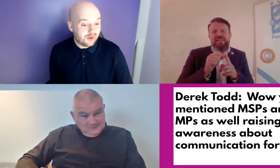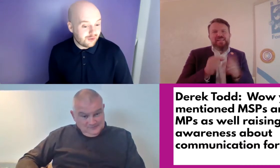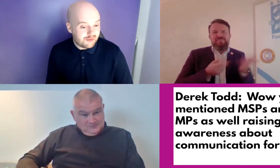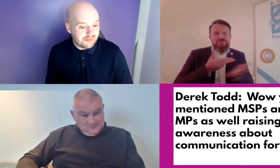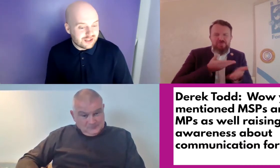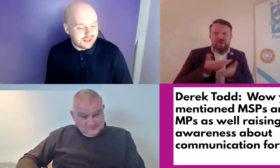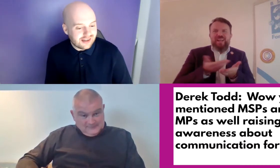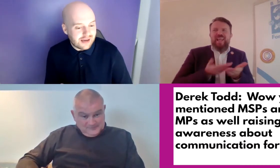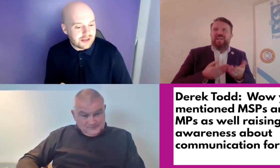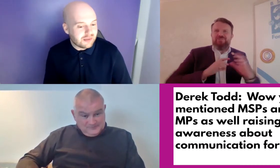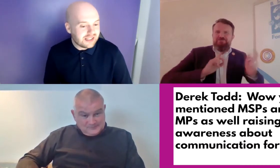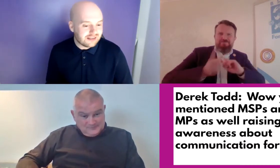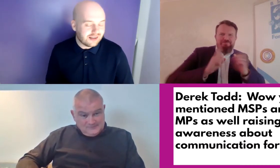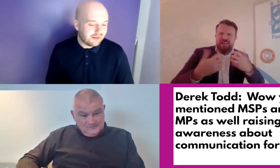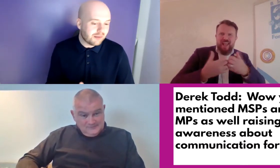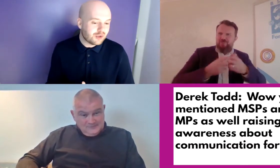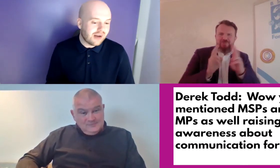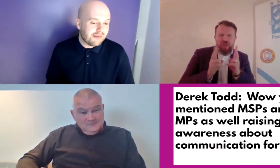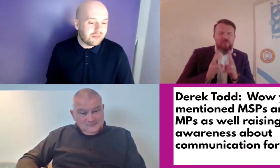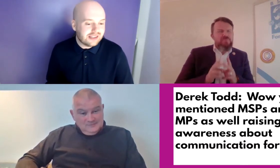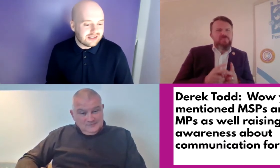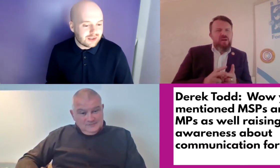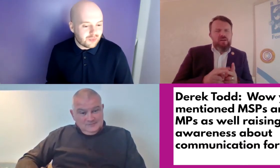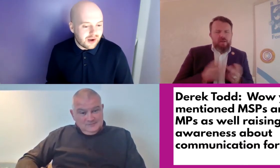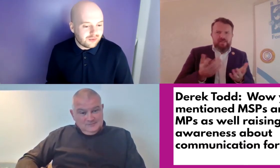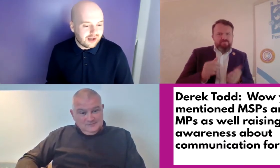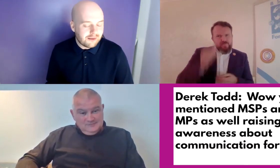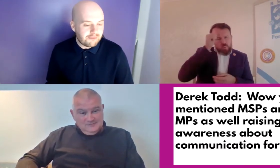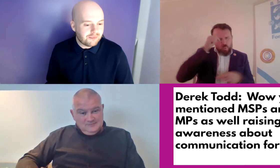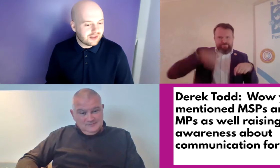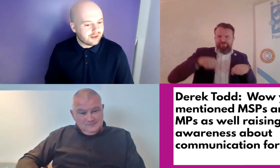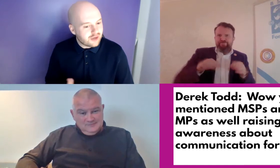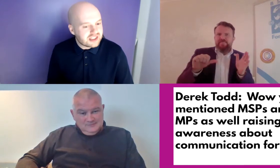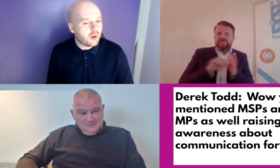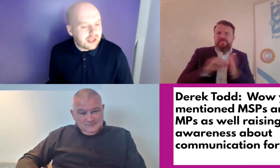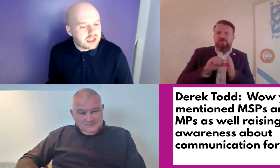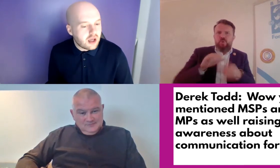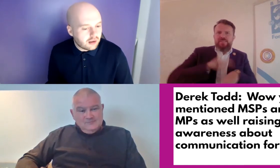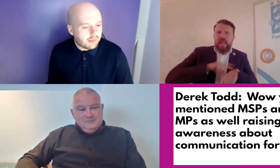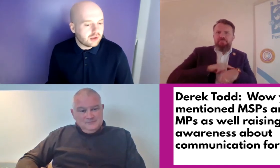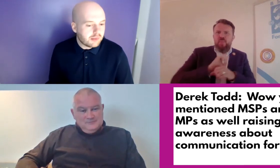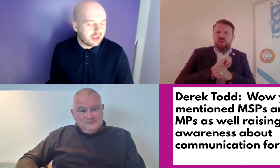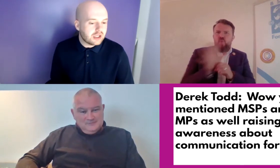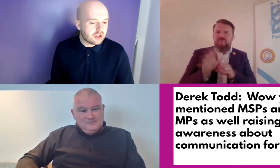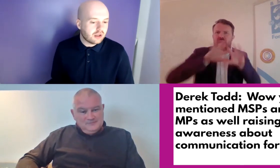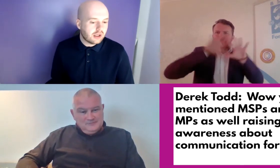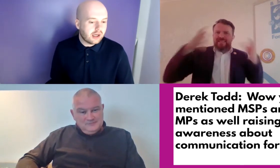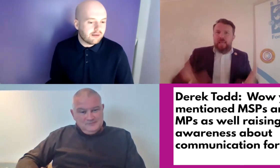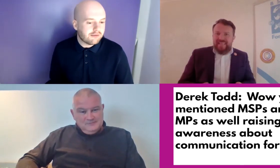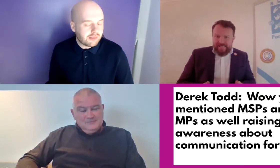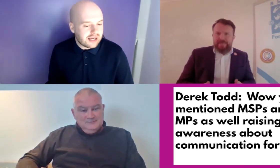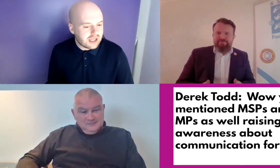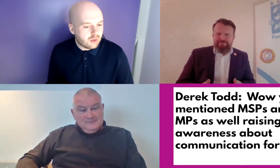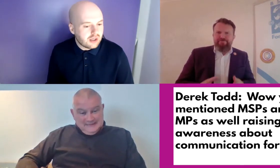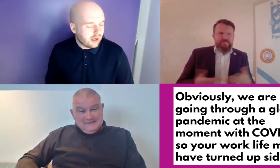Well, you've mentioned that MSPs and I'm sure MPs as well, raising awareness there about communication